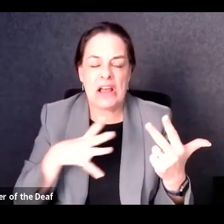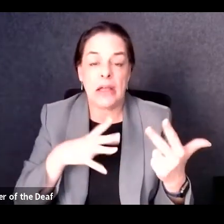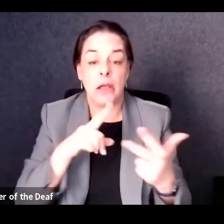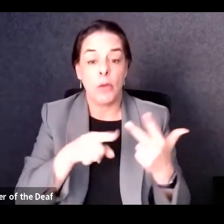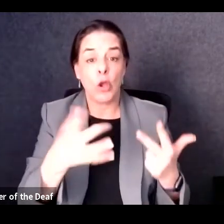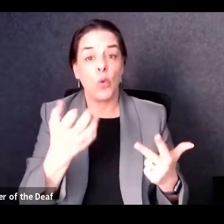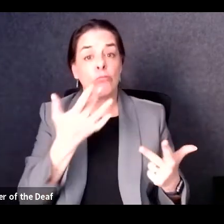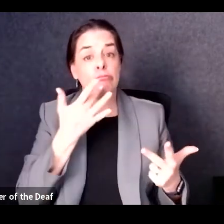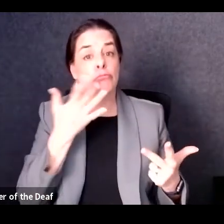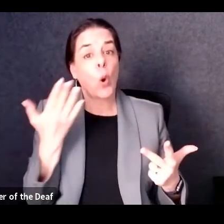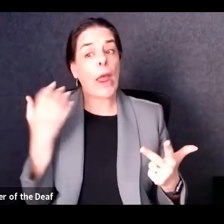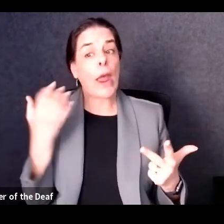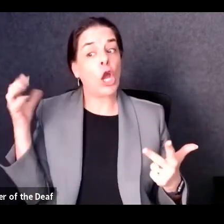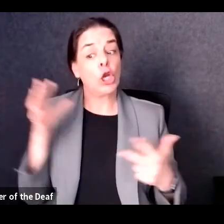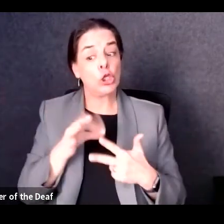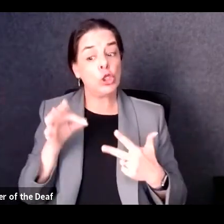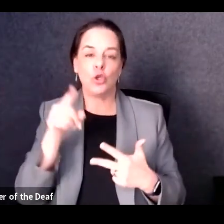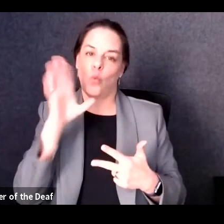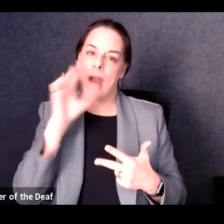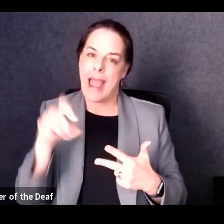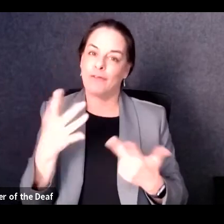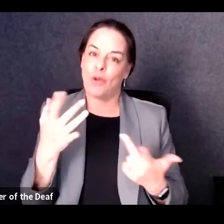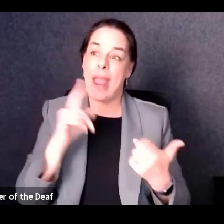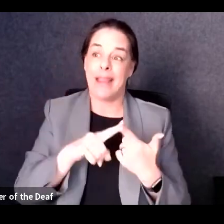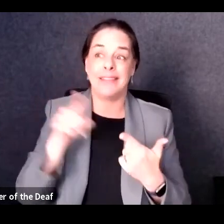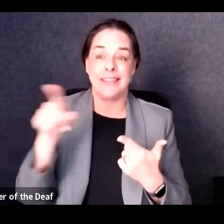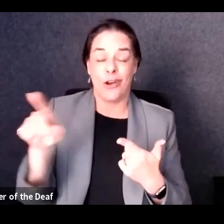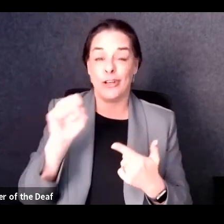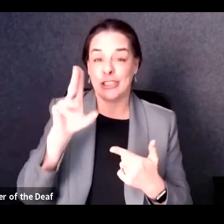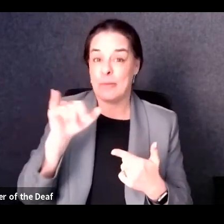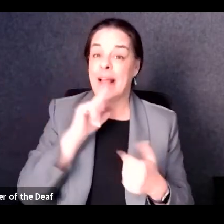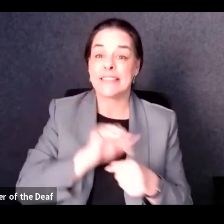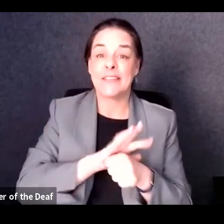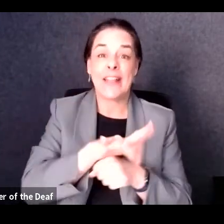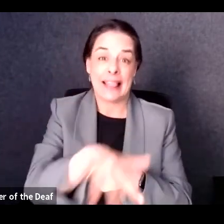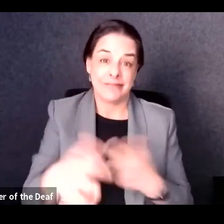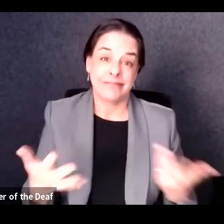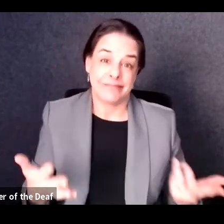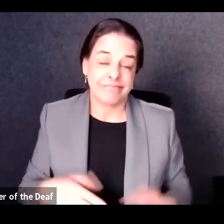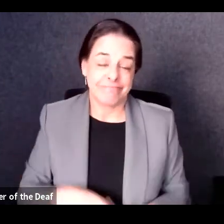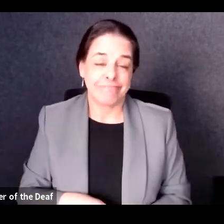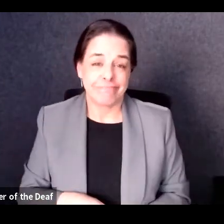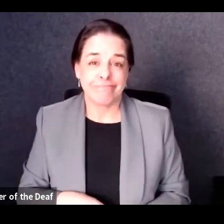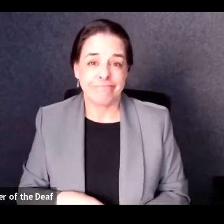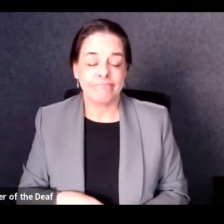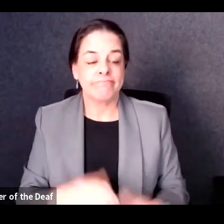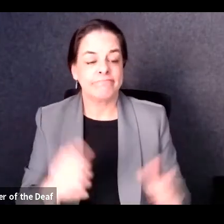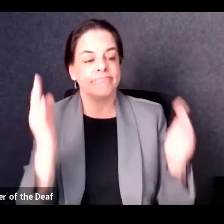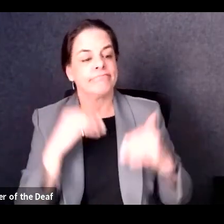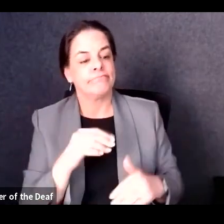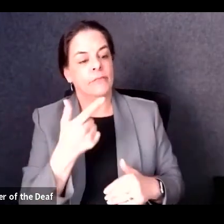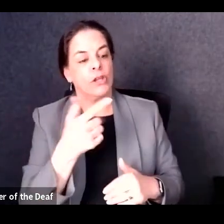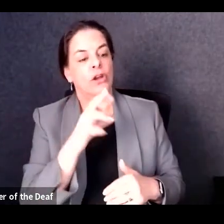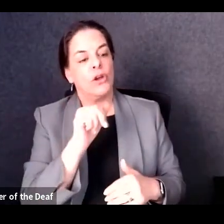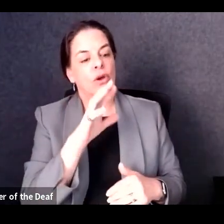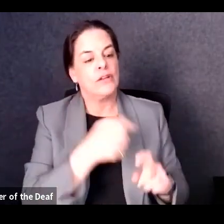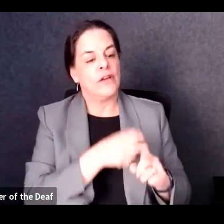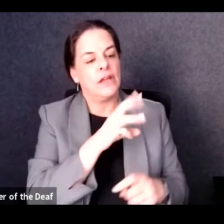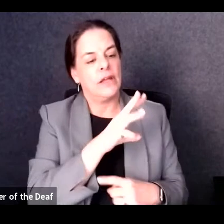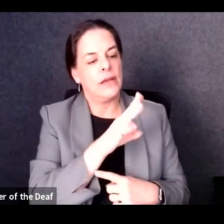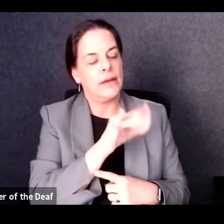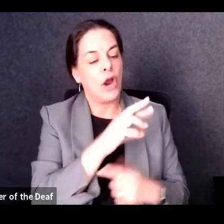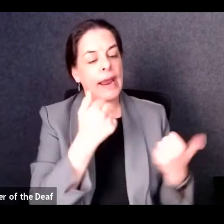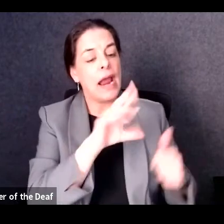wait and choose, then you're going to have to wait until vaccine supplies are flowing more readily. From Grace with WBIR,